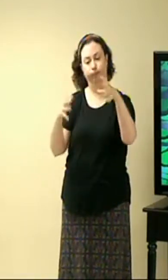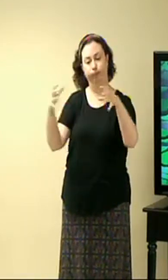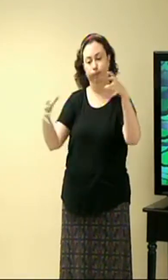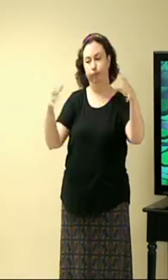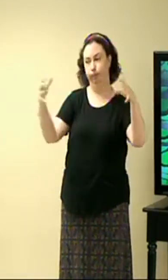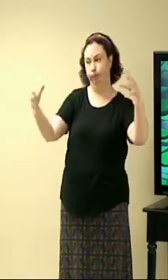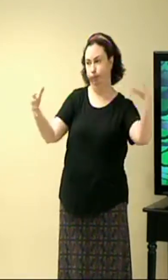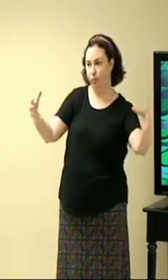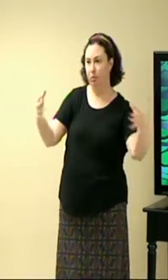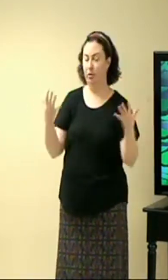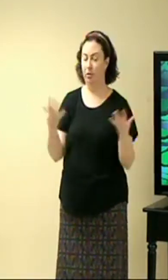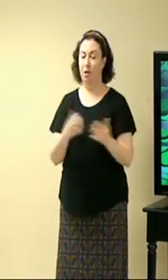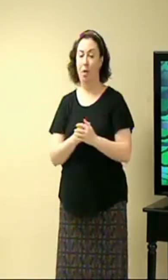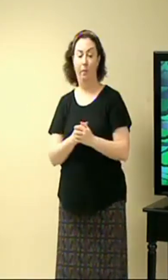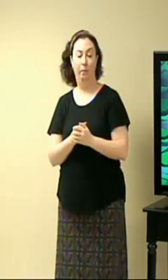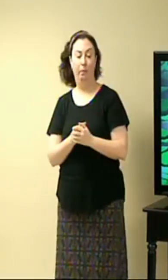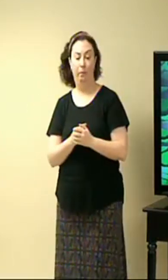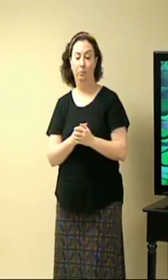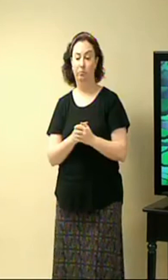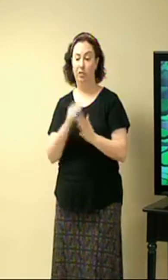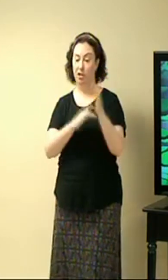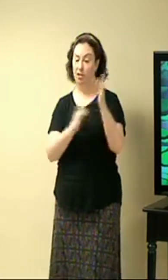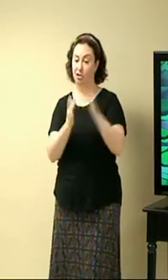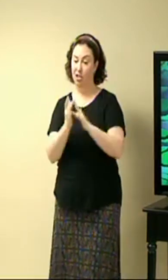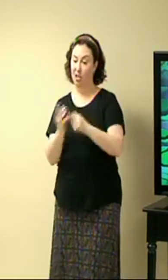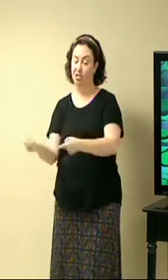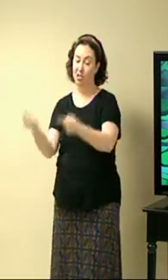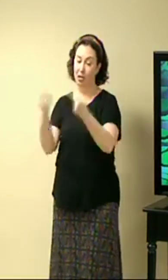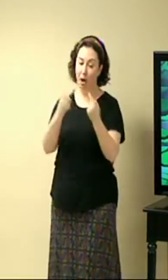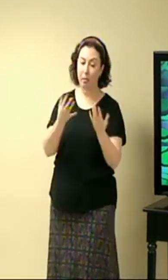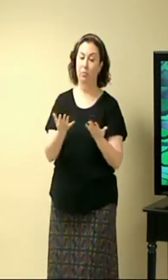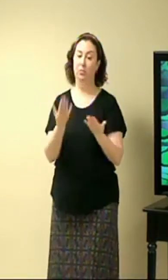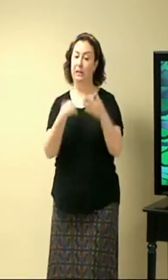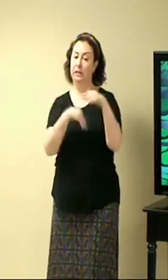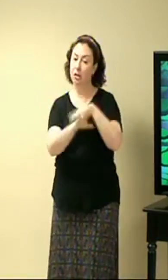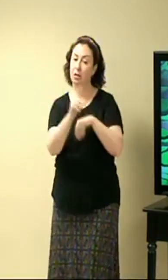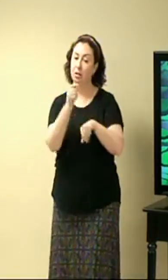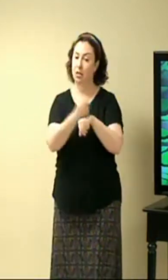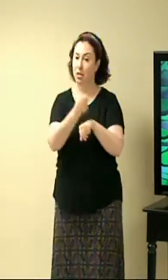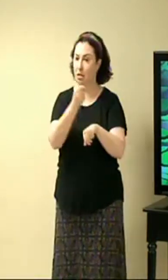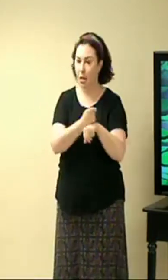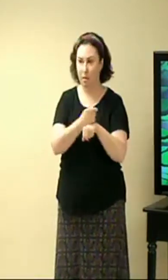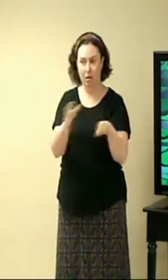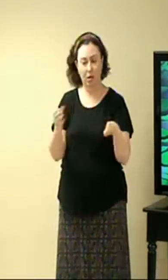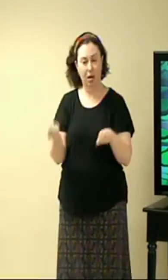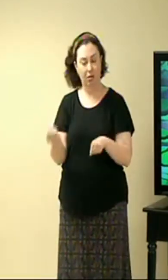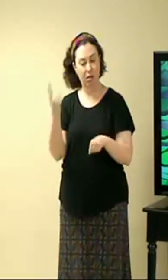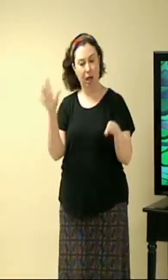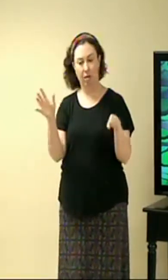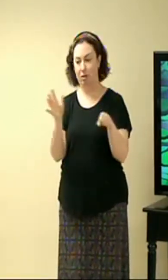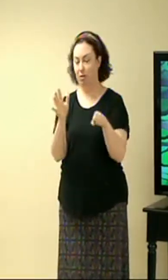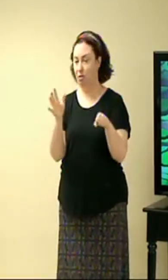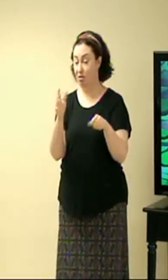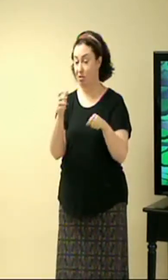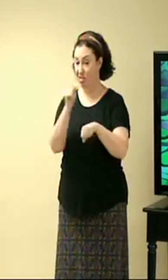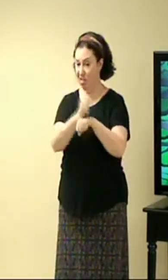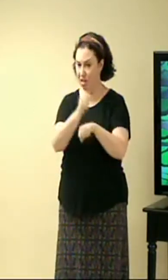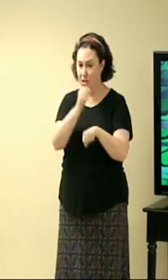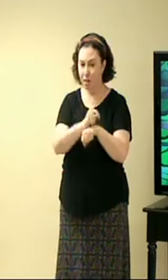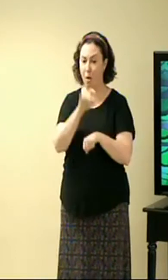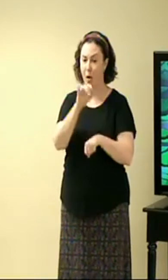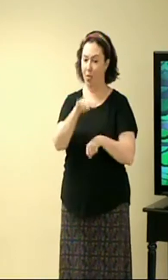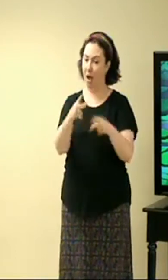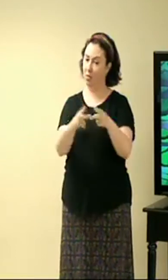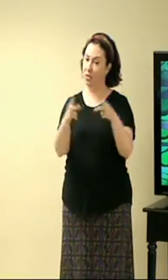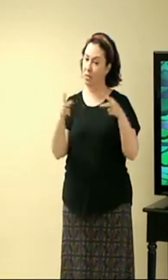enters into the temple. The entire Passover was centered around the temple. The temple was a place of worship for God's people, and there